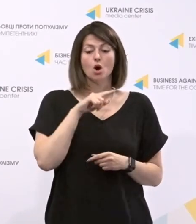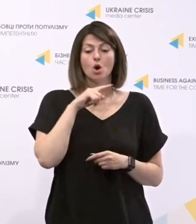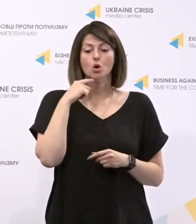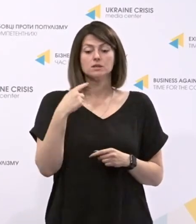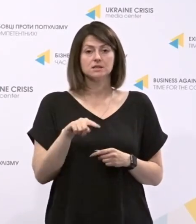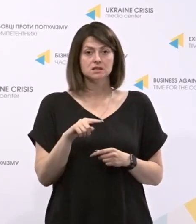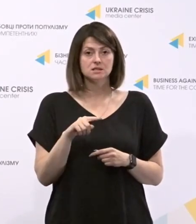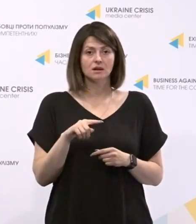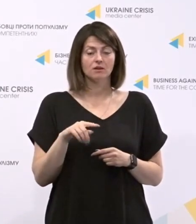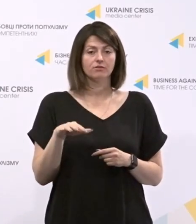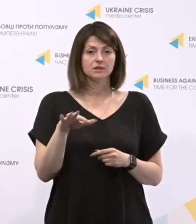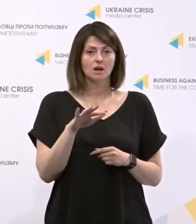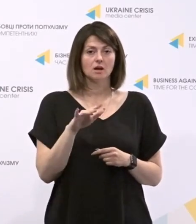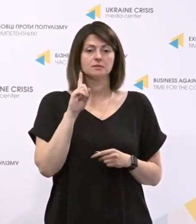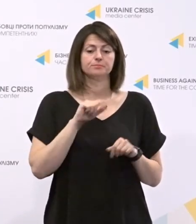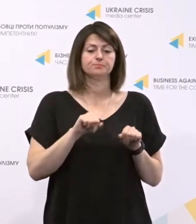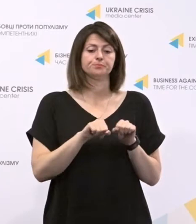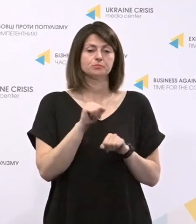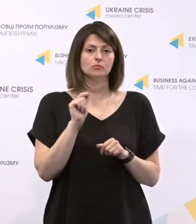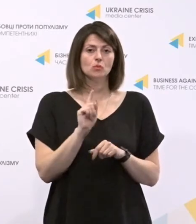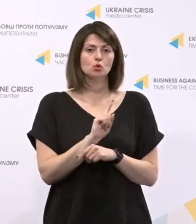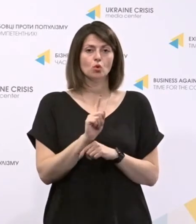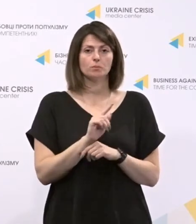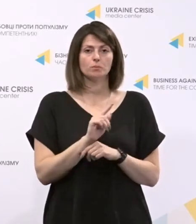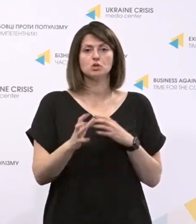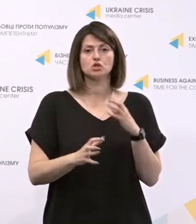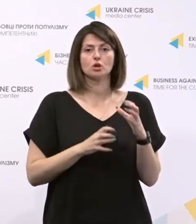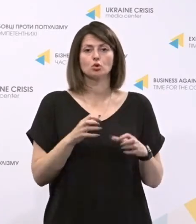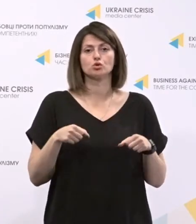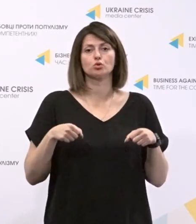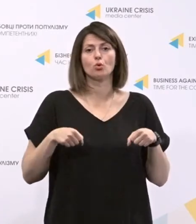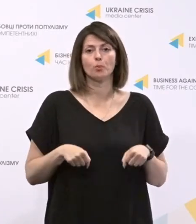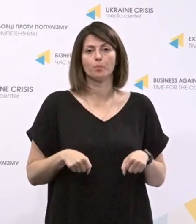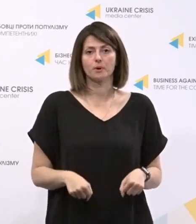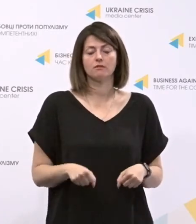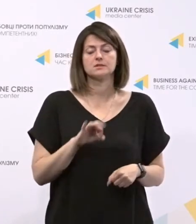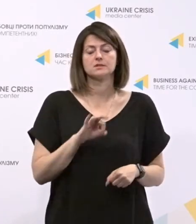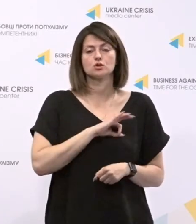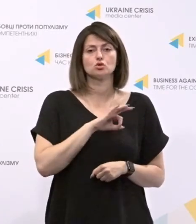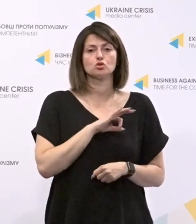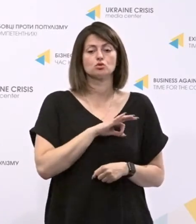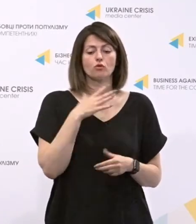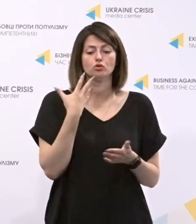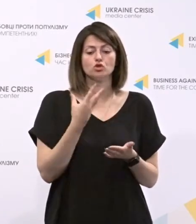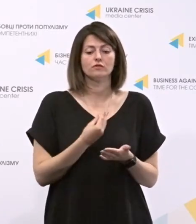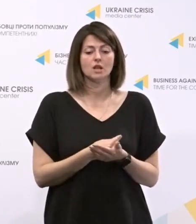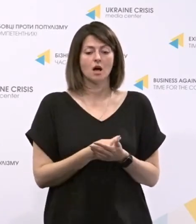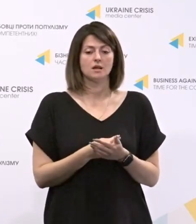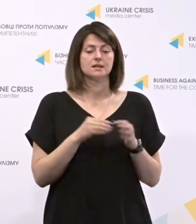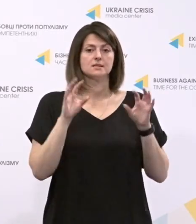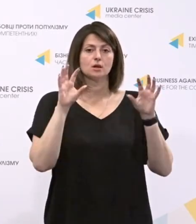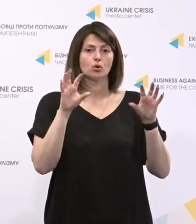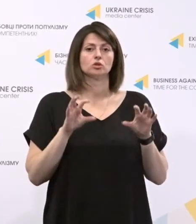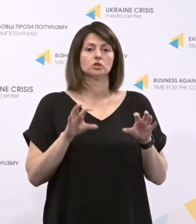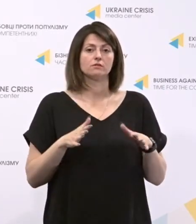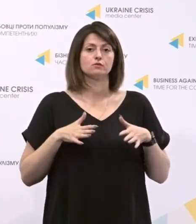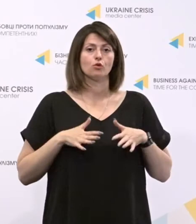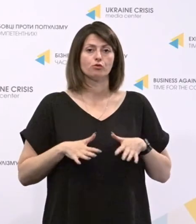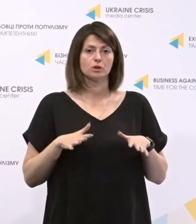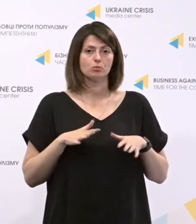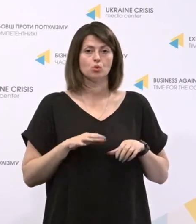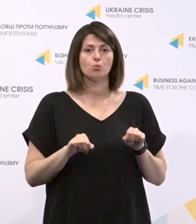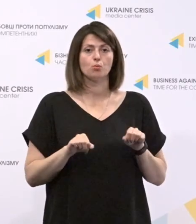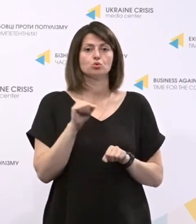violation of the obligation of an occupying power to respect the legislation of the occupied territory.